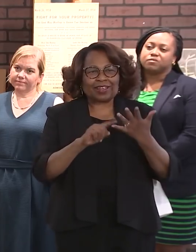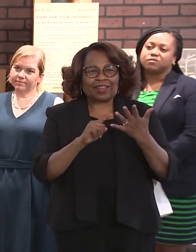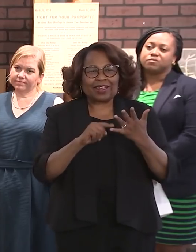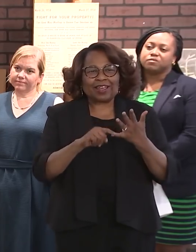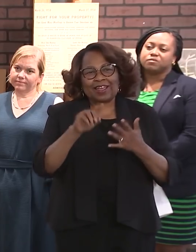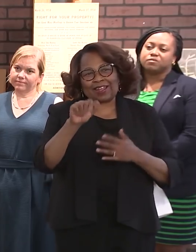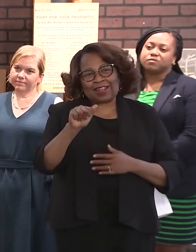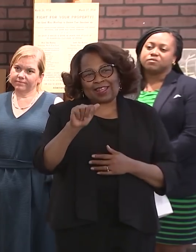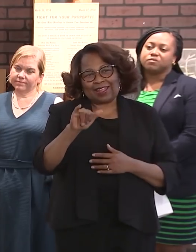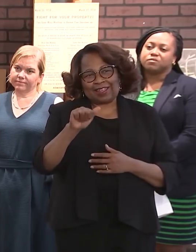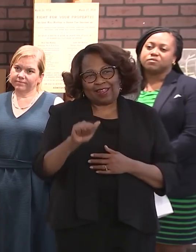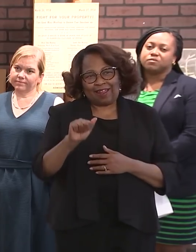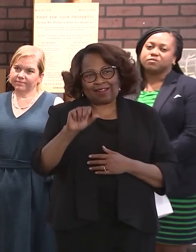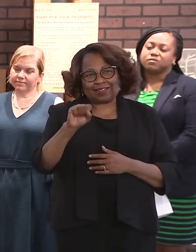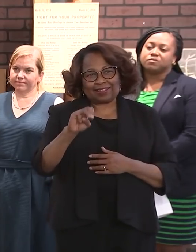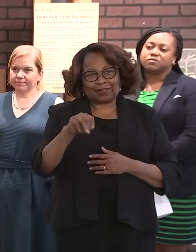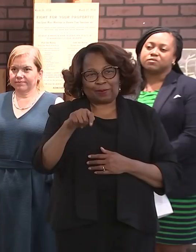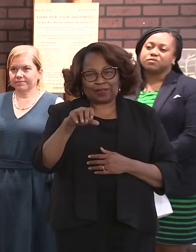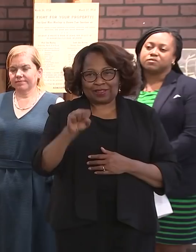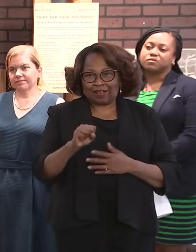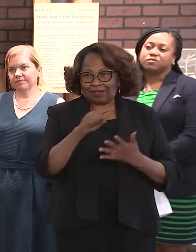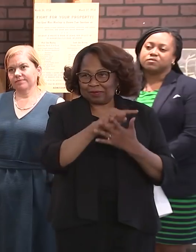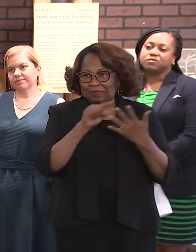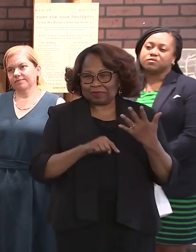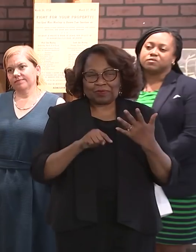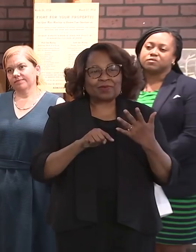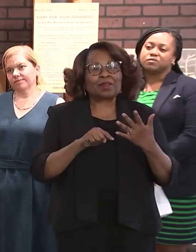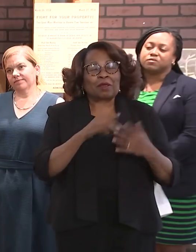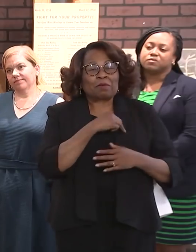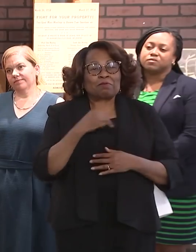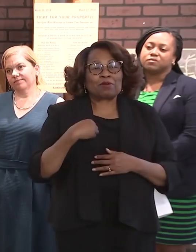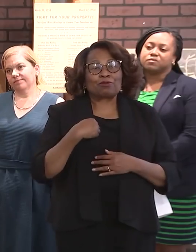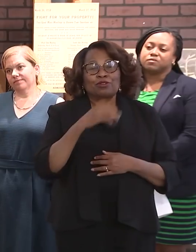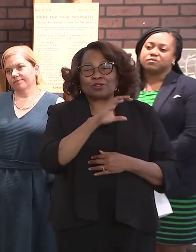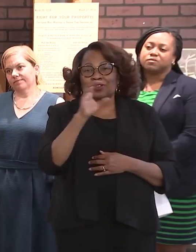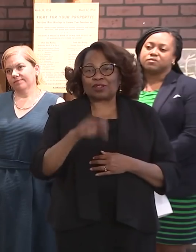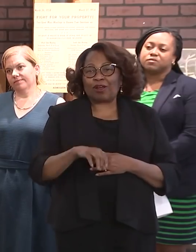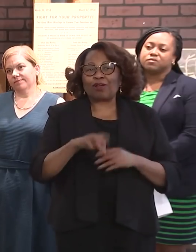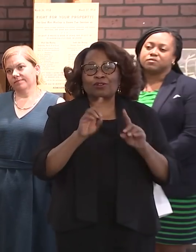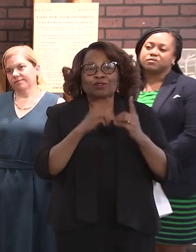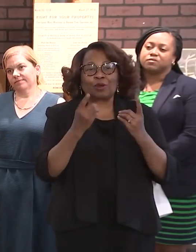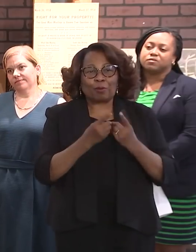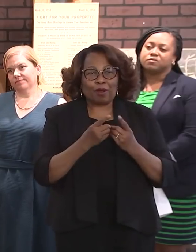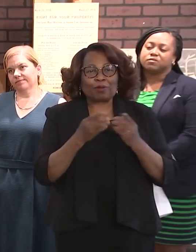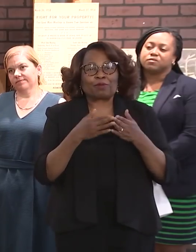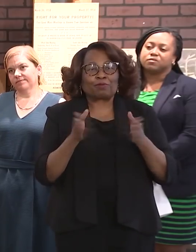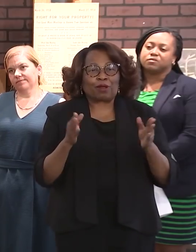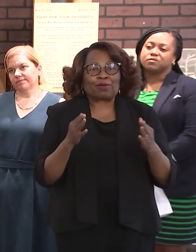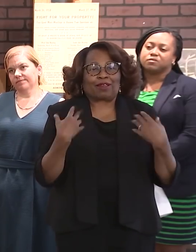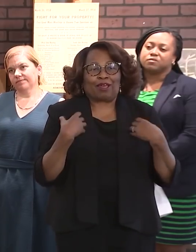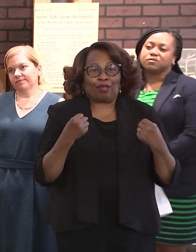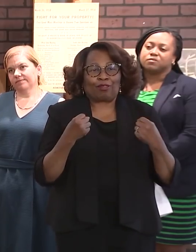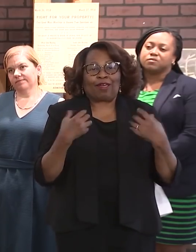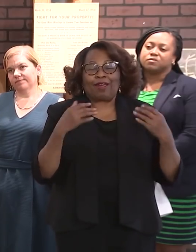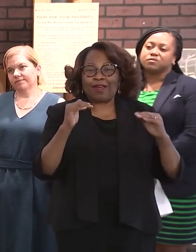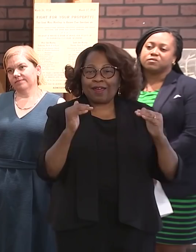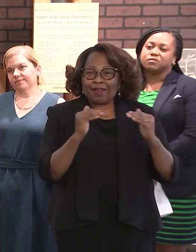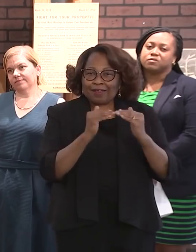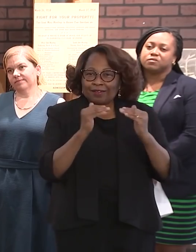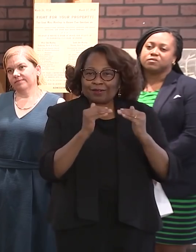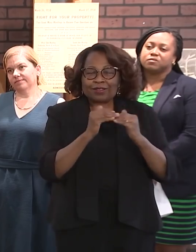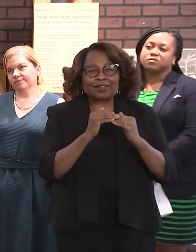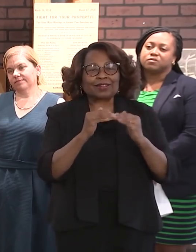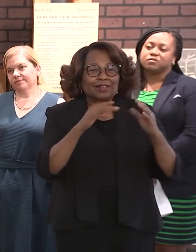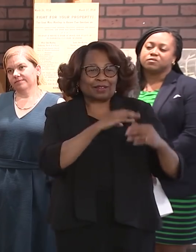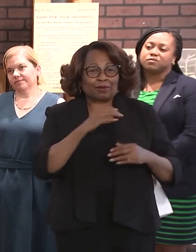Yas Simpson, members of Chicago Department of Public Health Health Equity Index Committee, for your